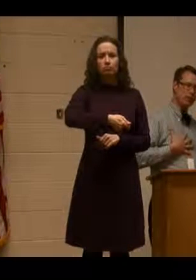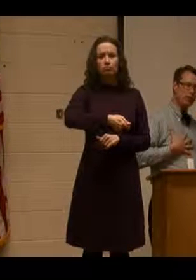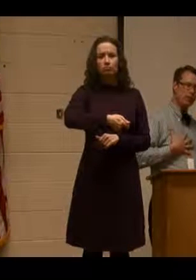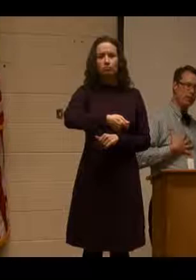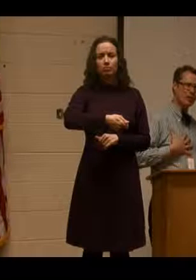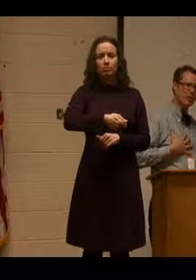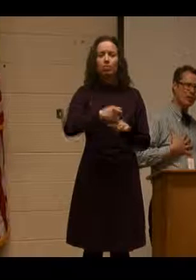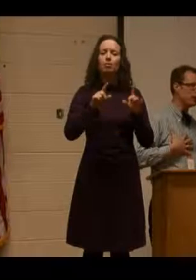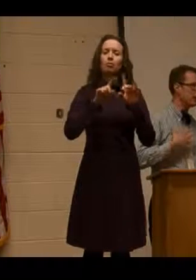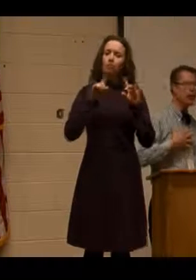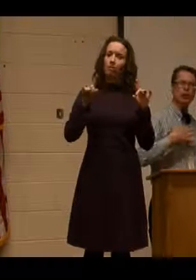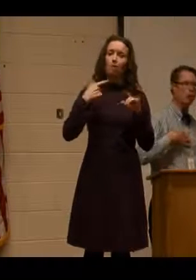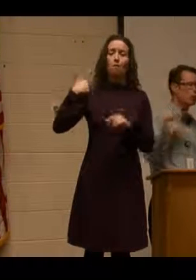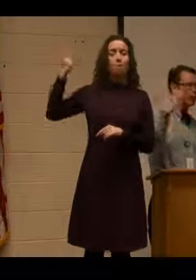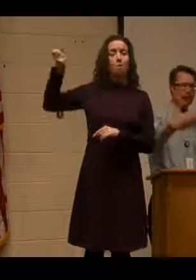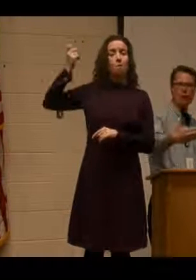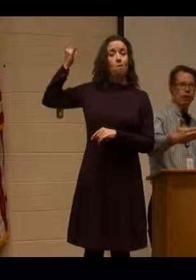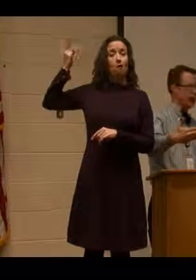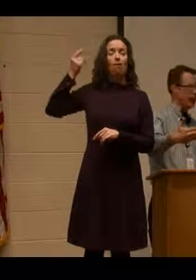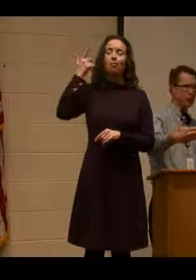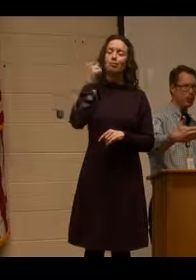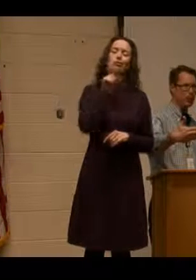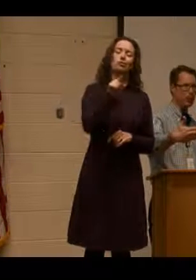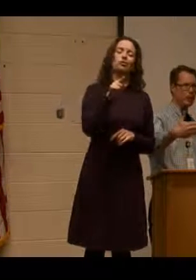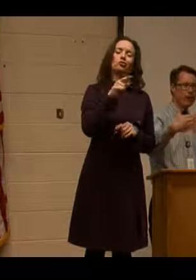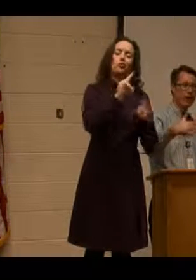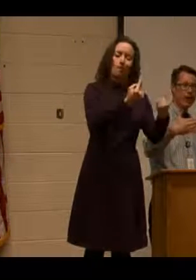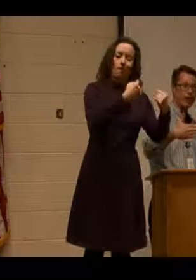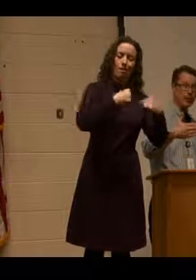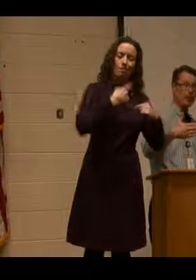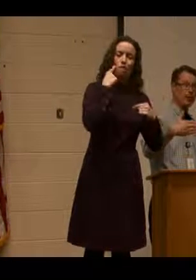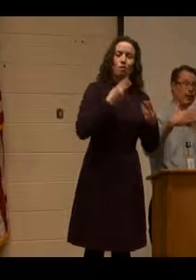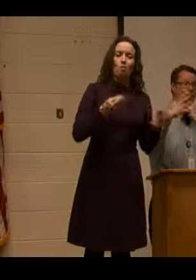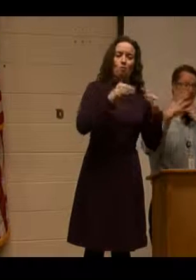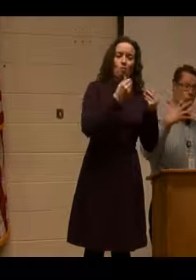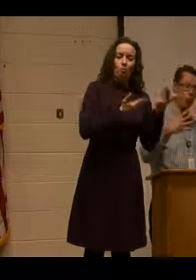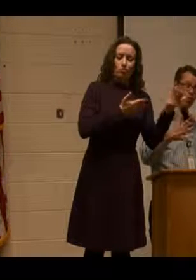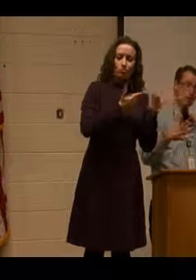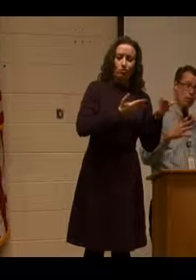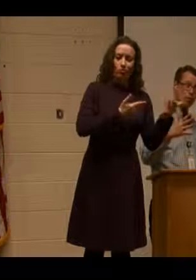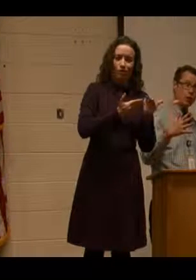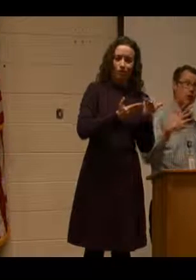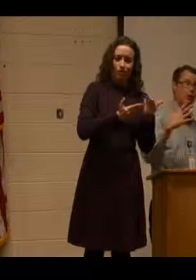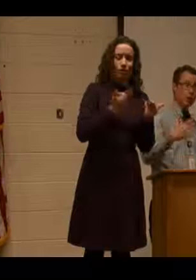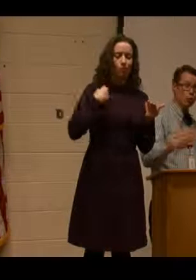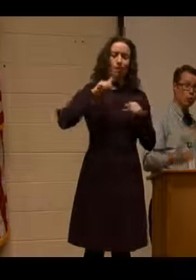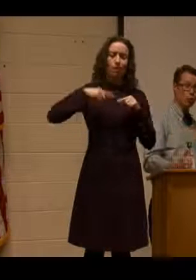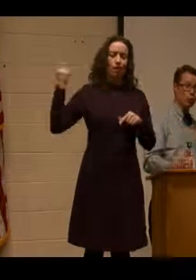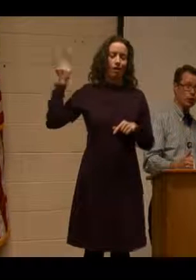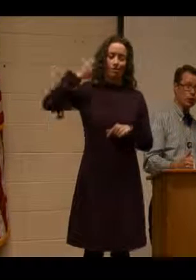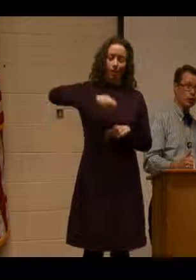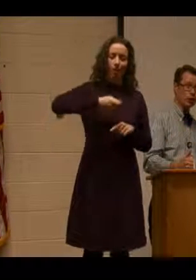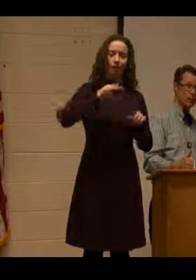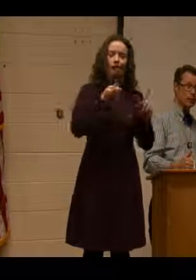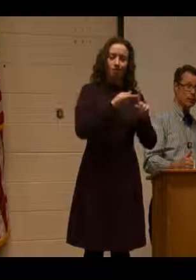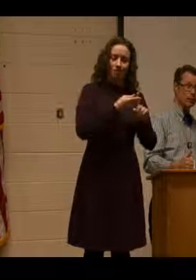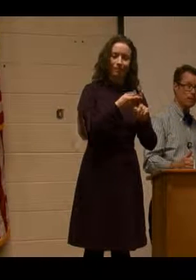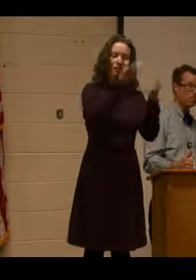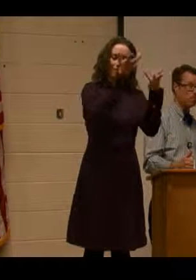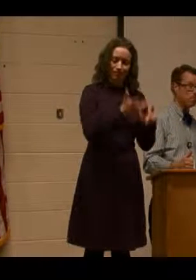we can't issue that diploma until that time that you finish those transition services.